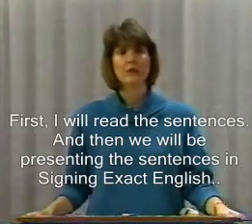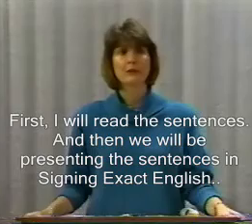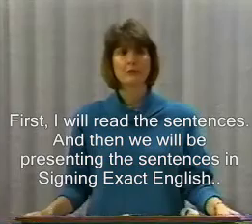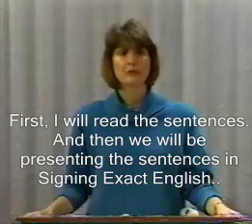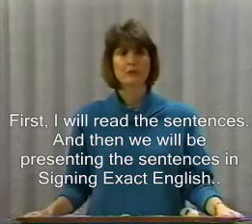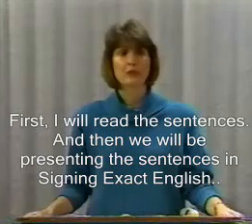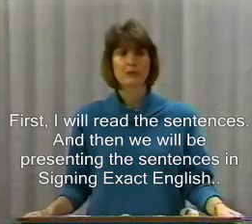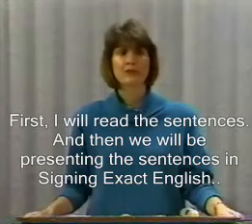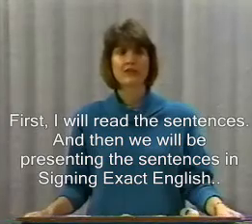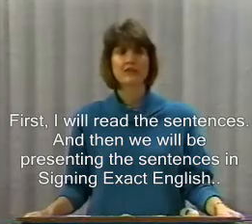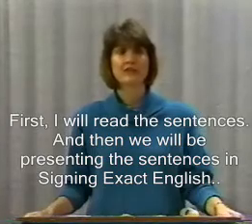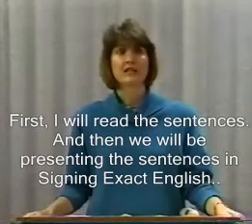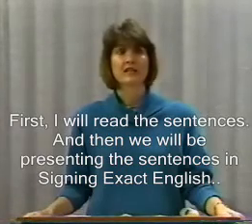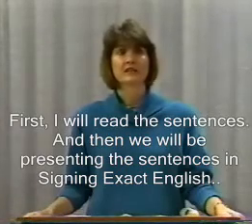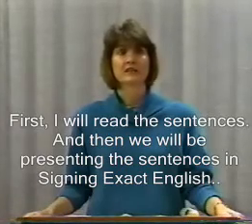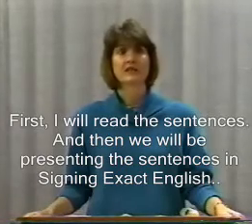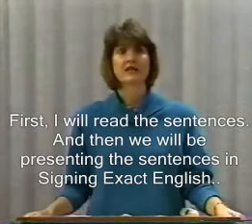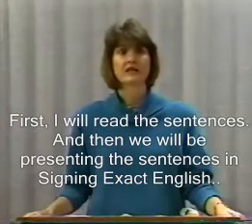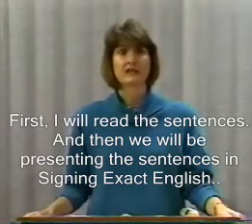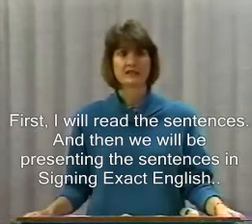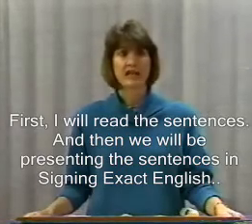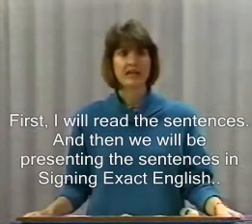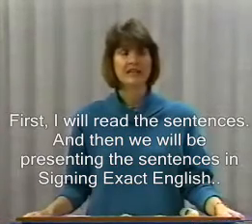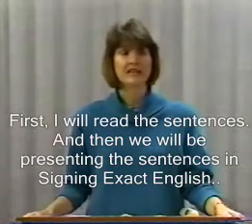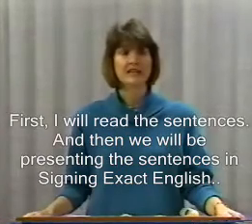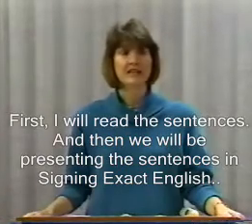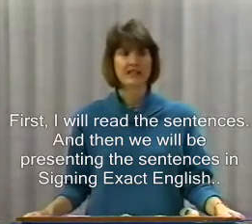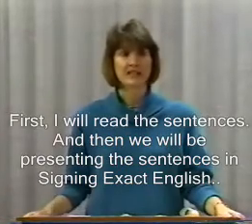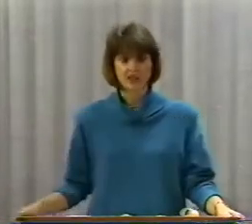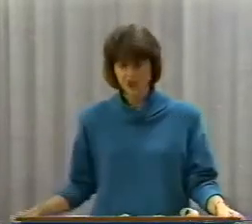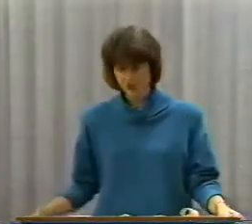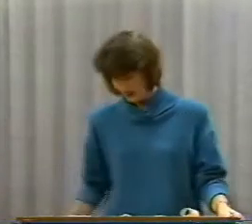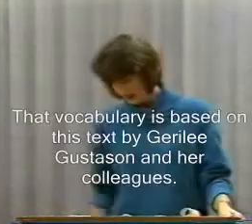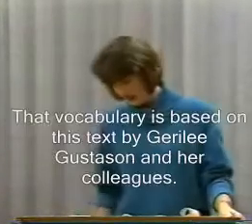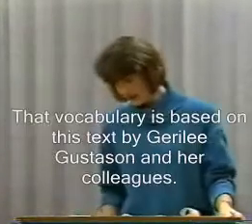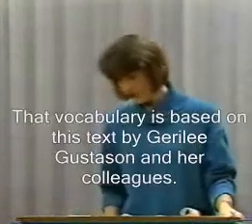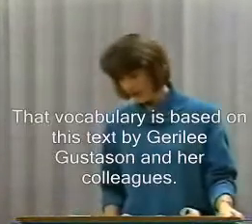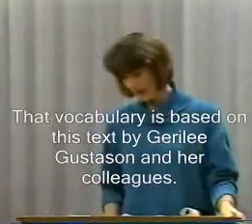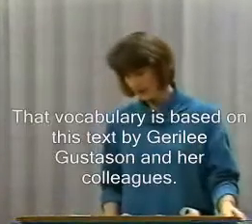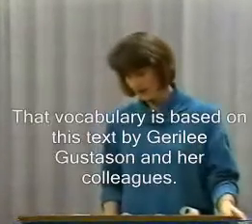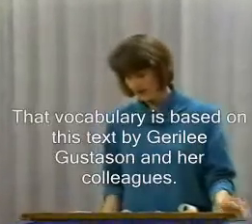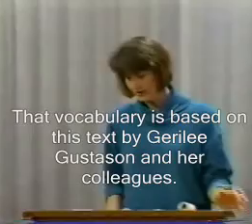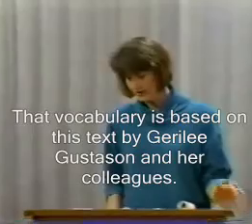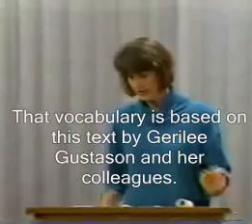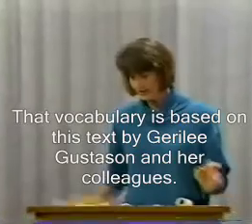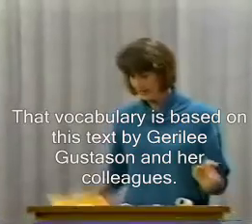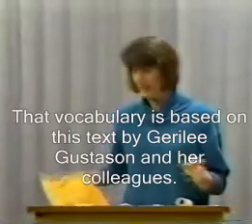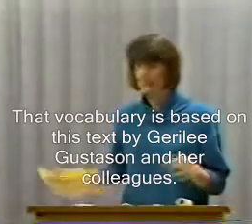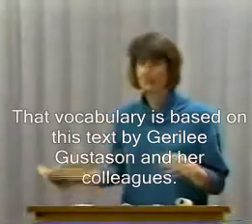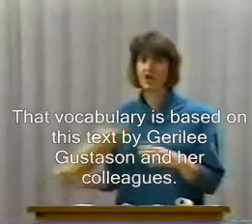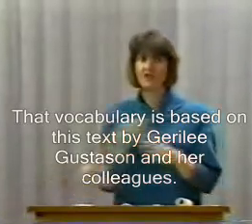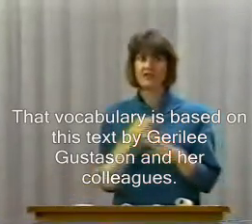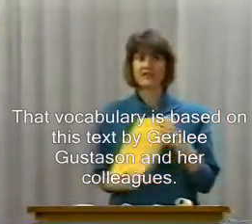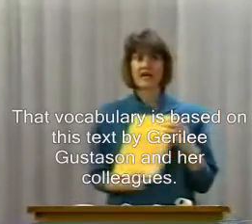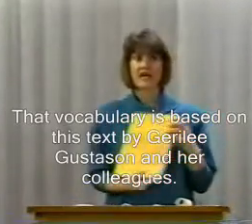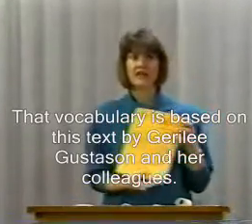we'll be presenting the sentences in Signing Exact English. That vocabulary is based on this